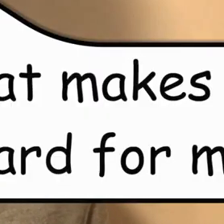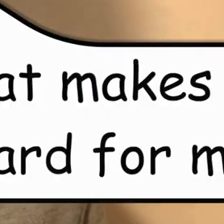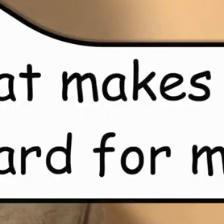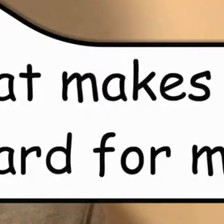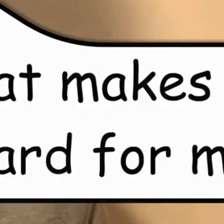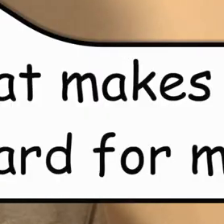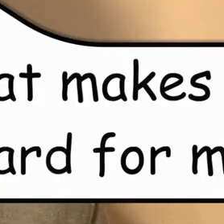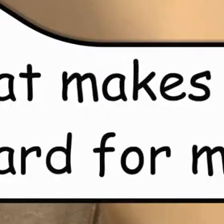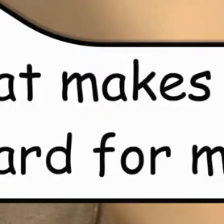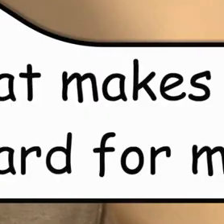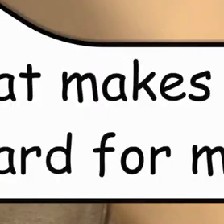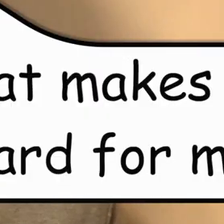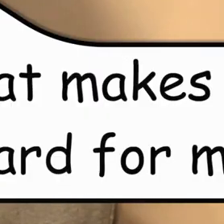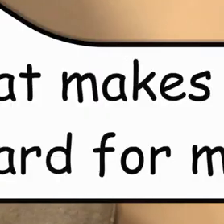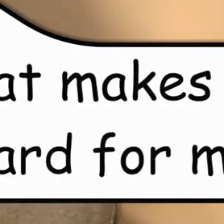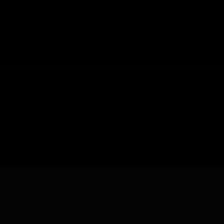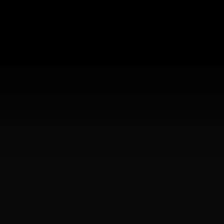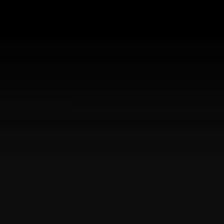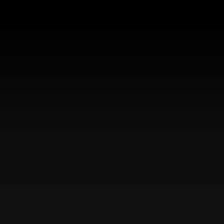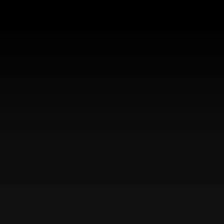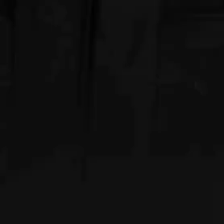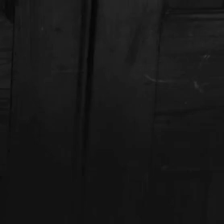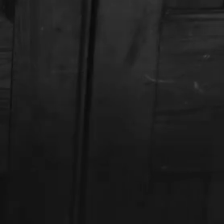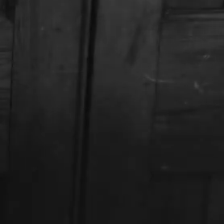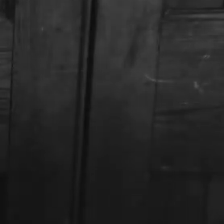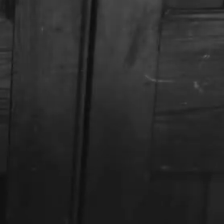What makes life hard for me?